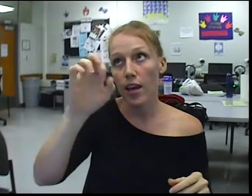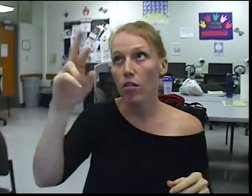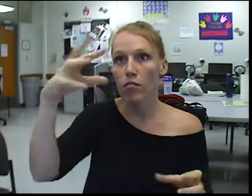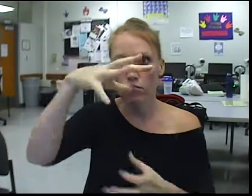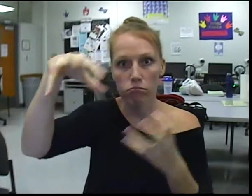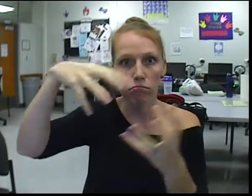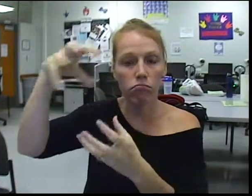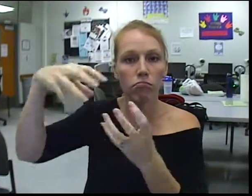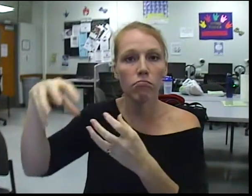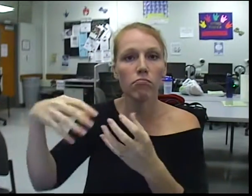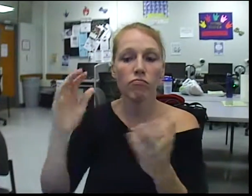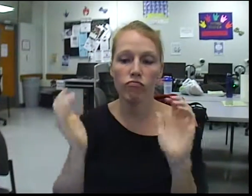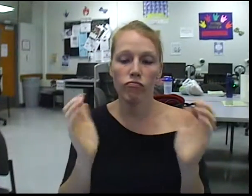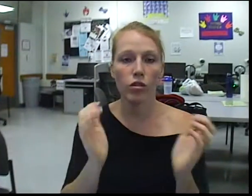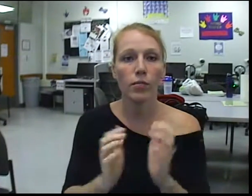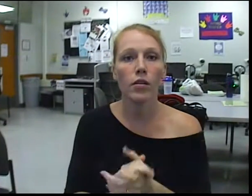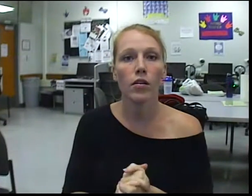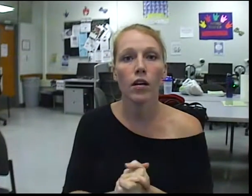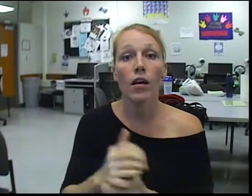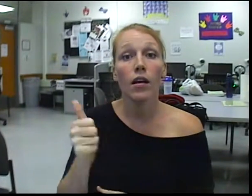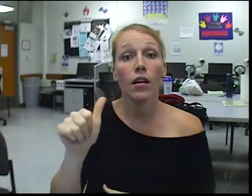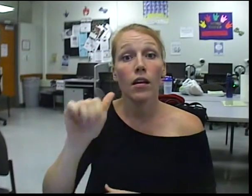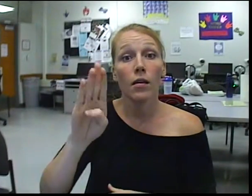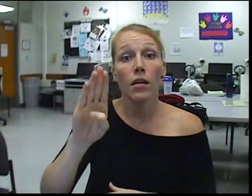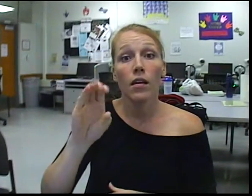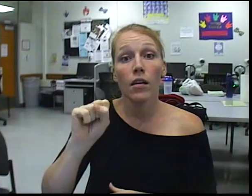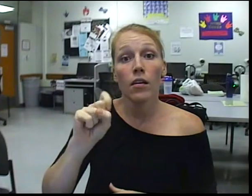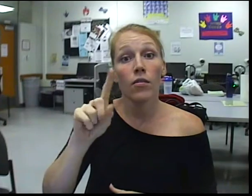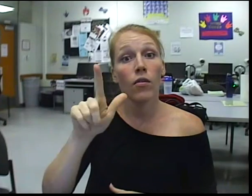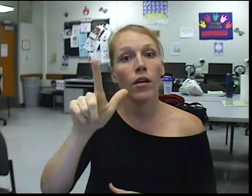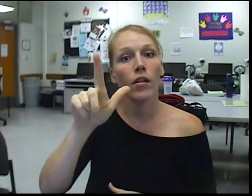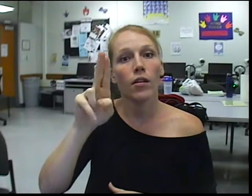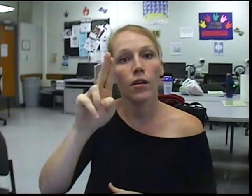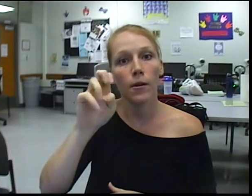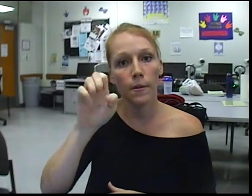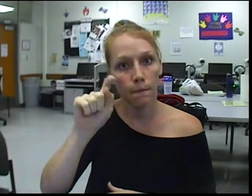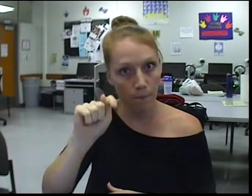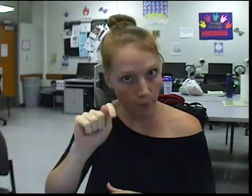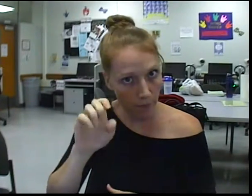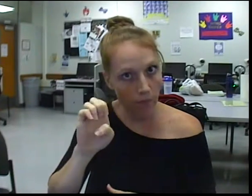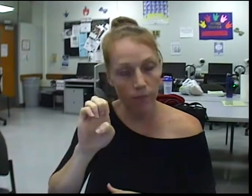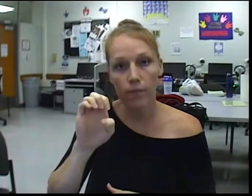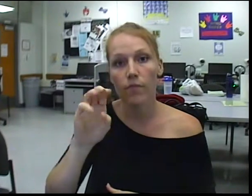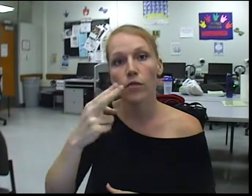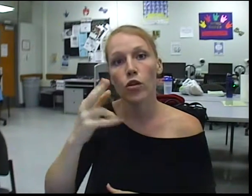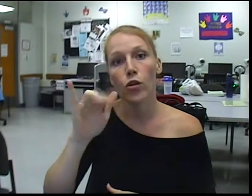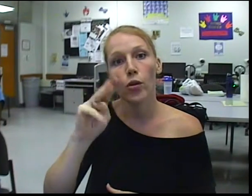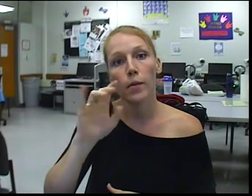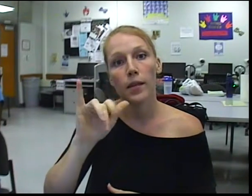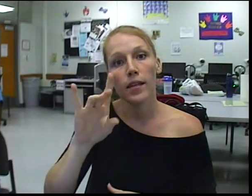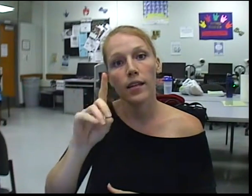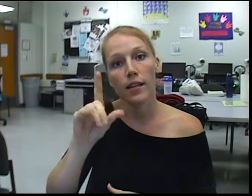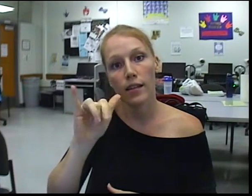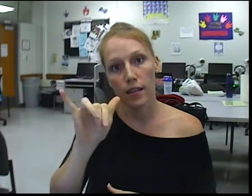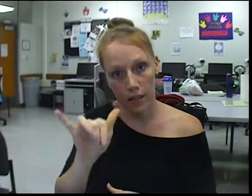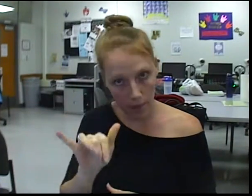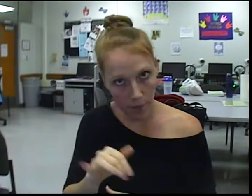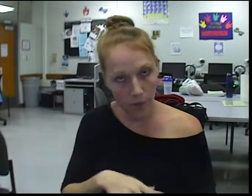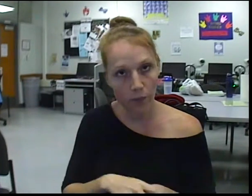Next one, absolute humidity. This is pretty simple. Basically, it's to measure the amount of water vapor that's